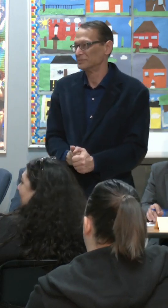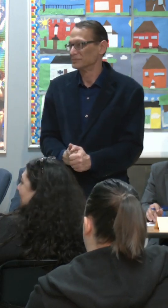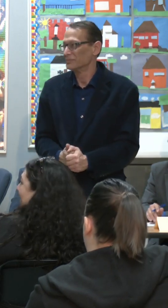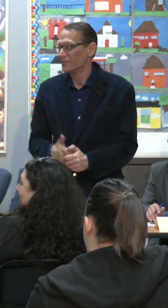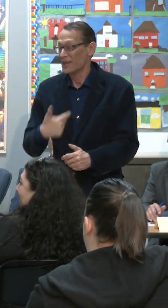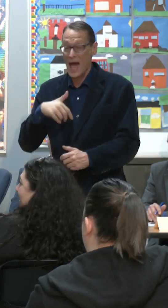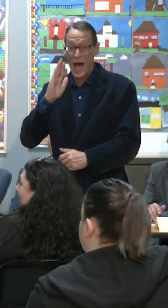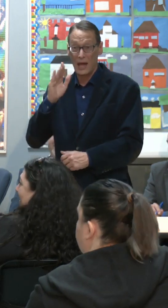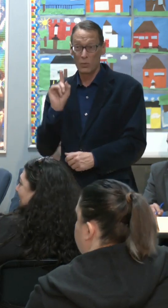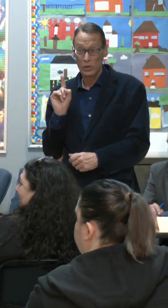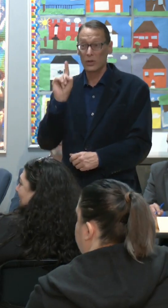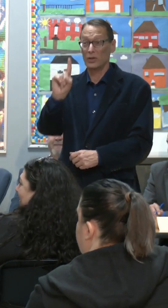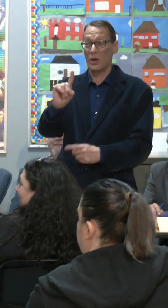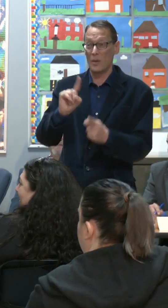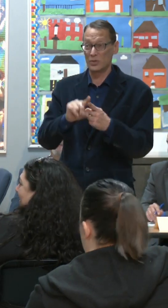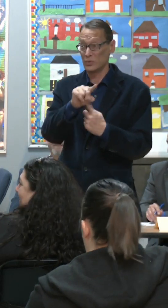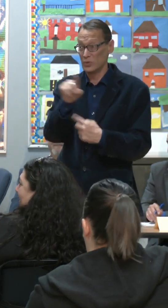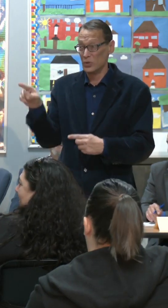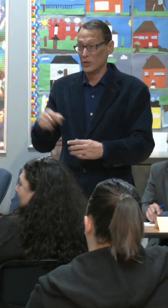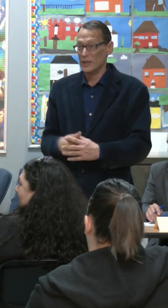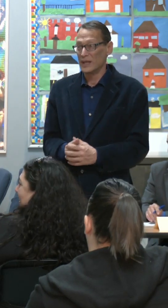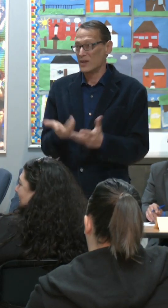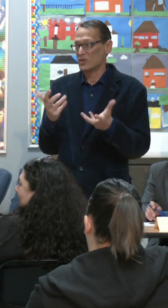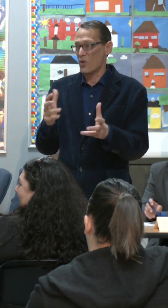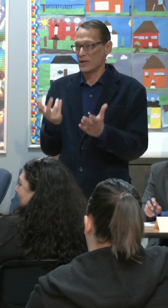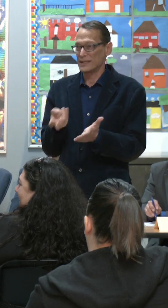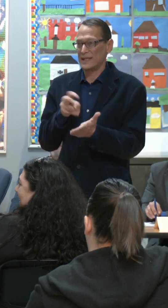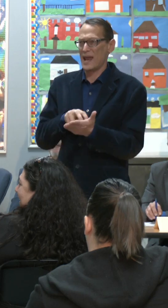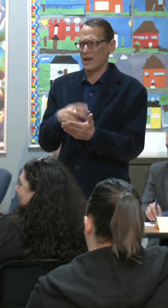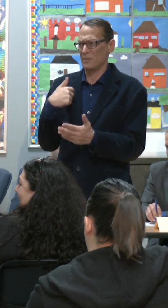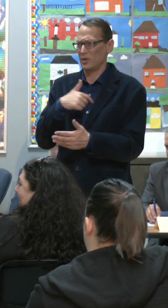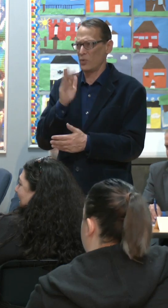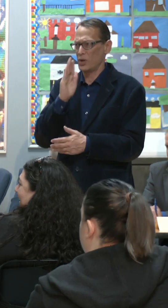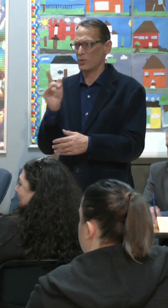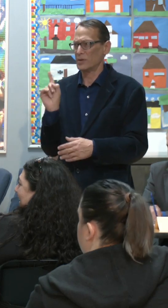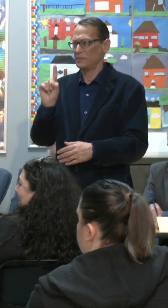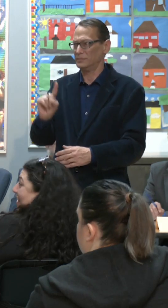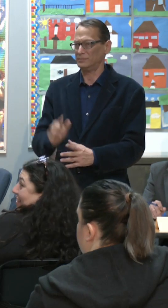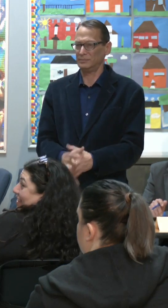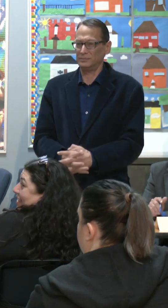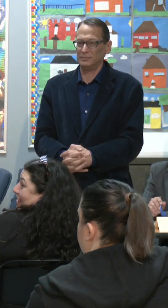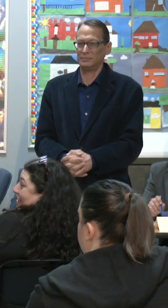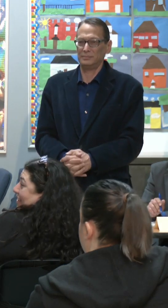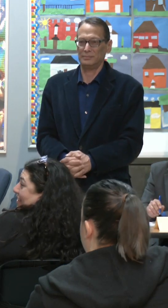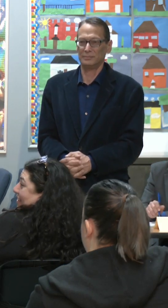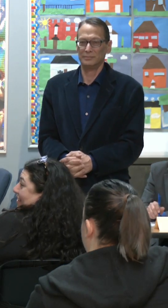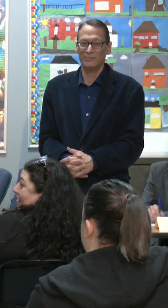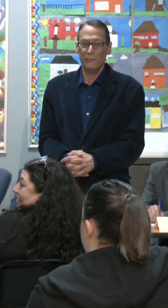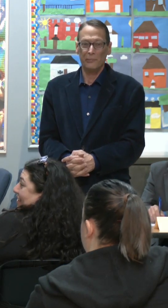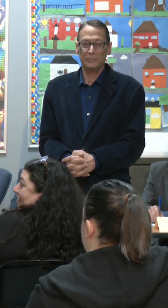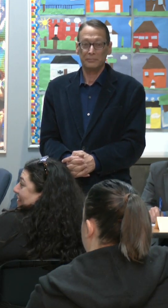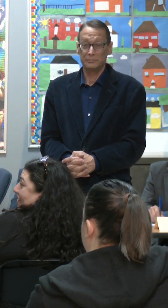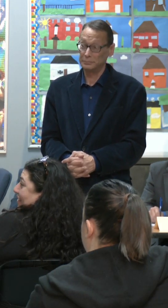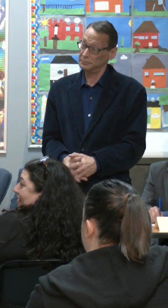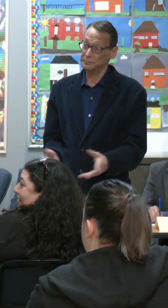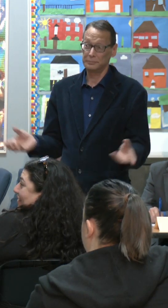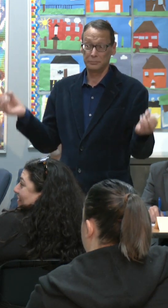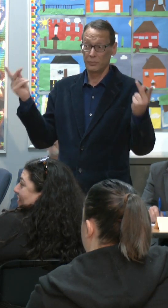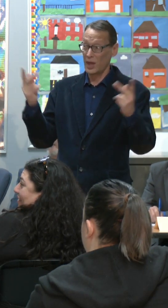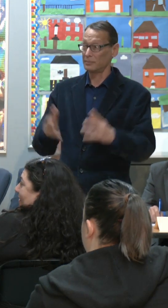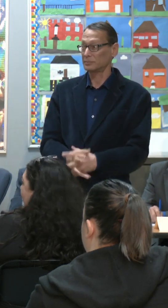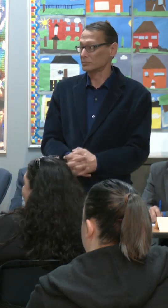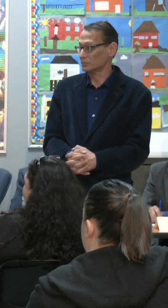I'm asking, I'm Save the Babies Coalition. I've been in since 2001. I'm a state chartered